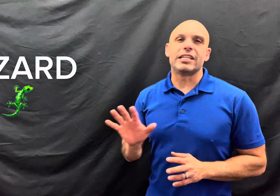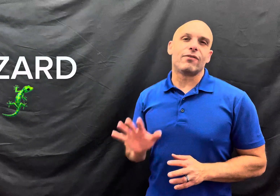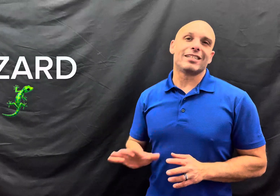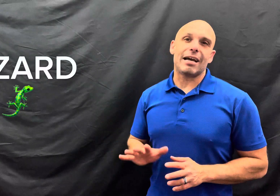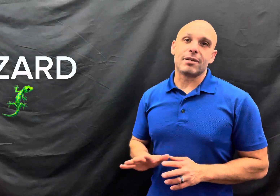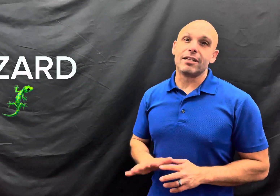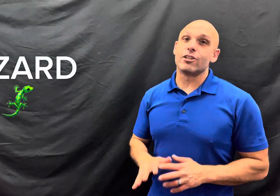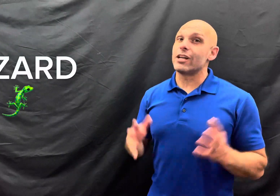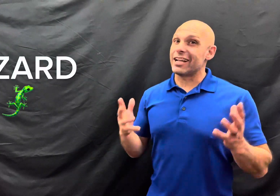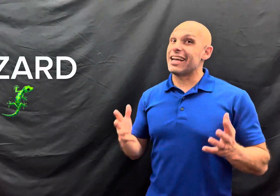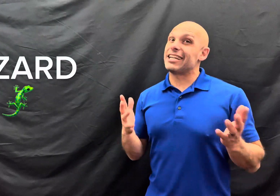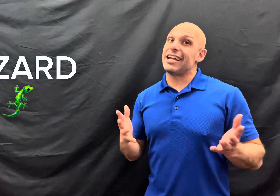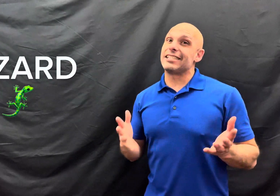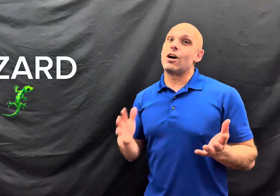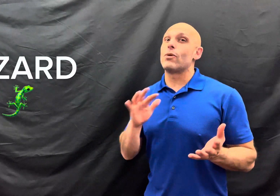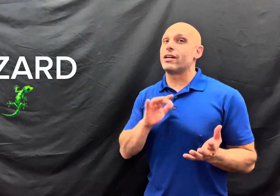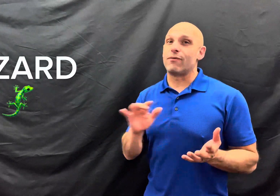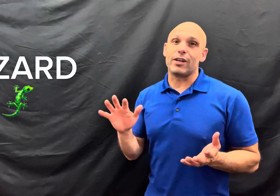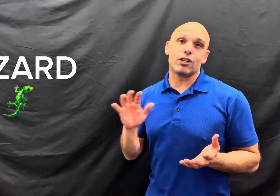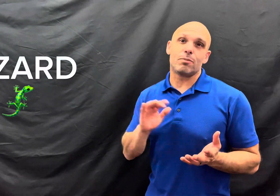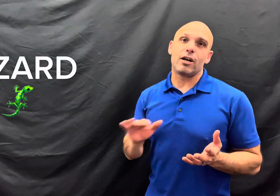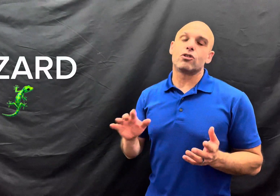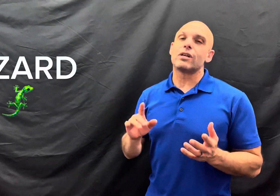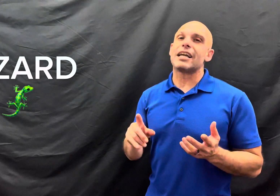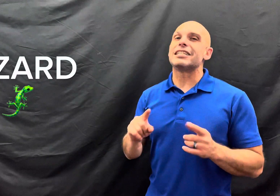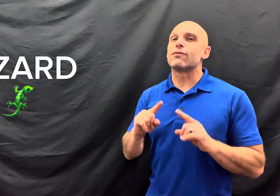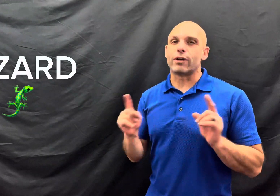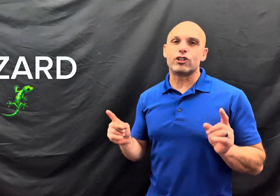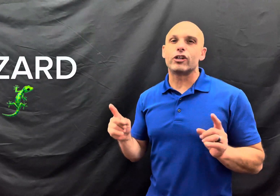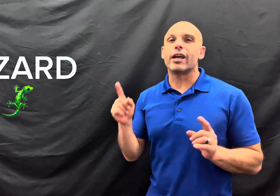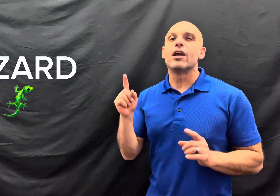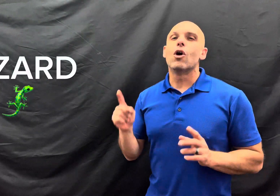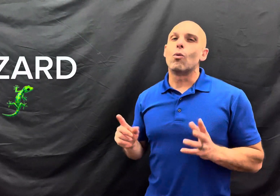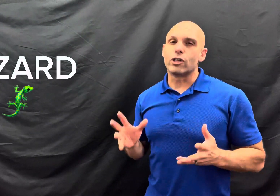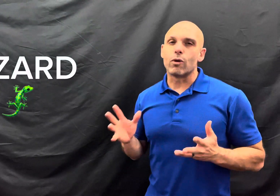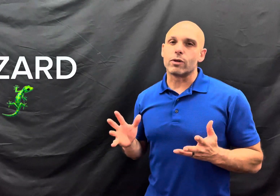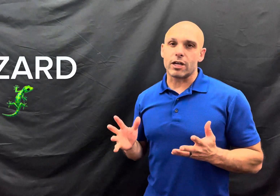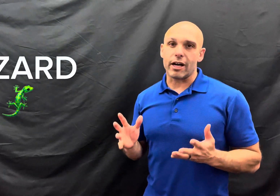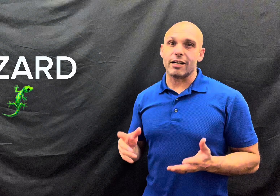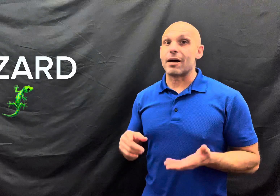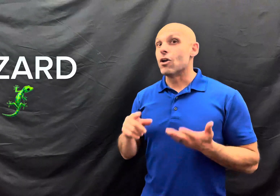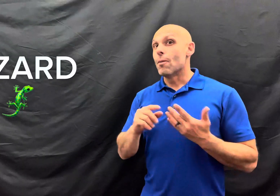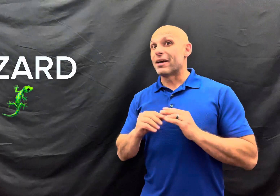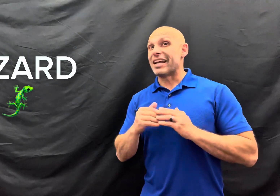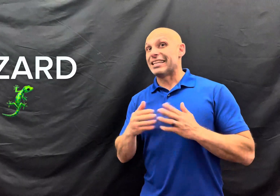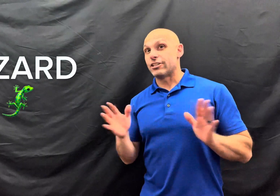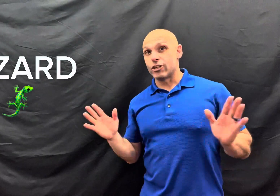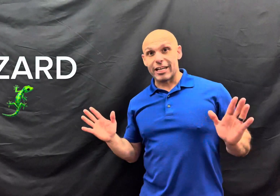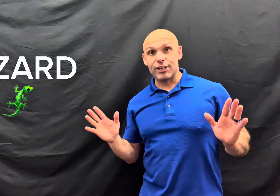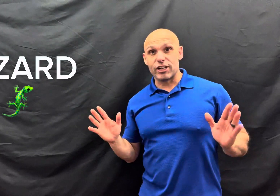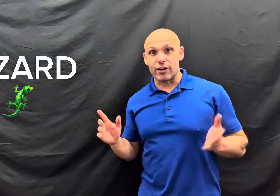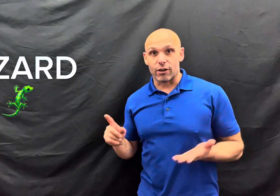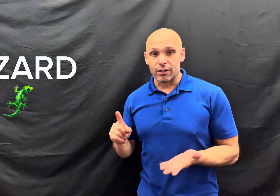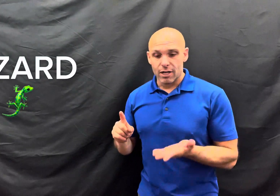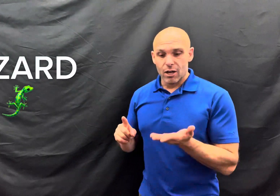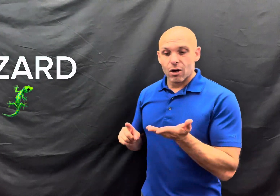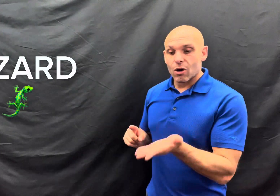different types of lizard. Again, in ASL, we're gonna finger spell to kind of differentiate which one we're talking about. But a lizard in general, hold